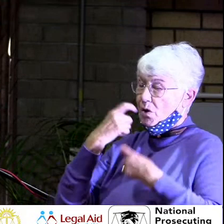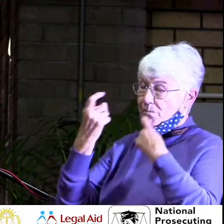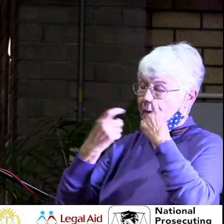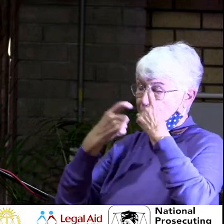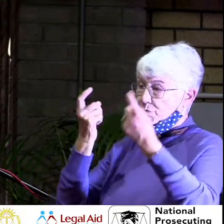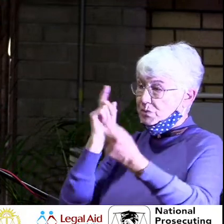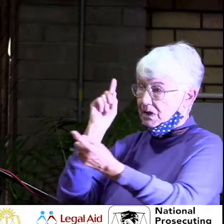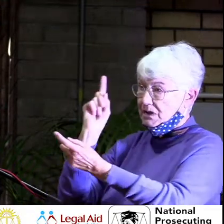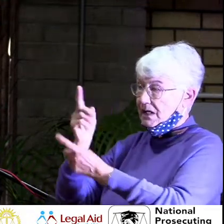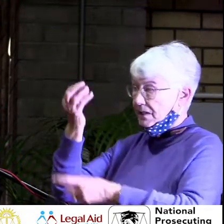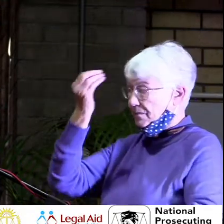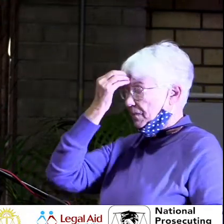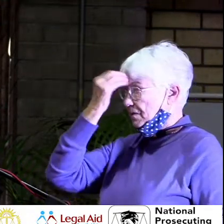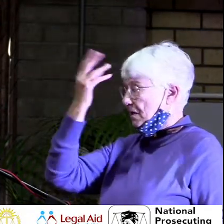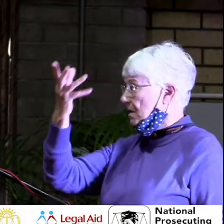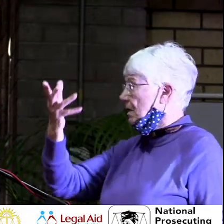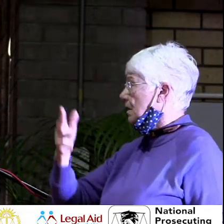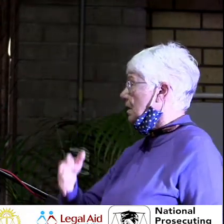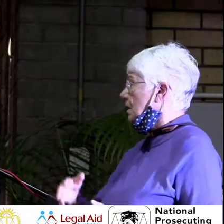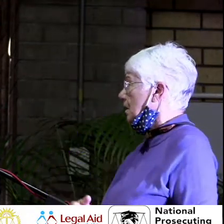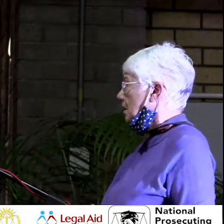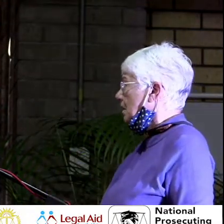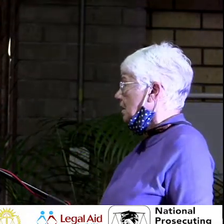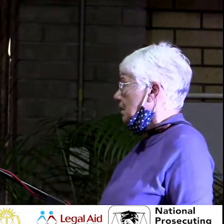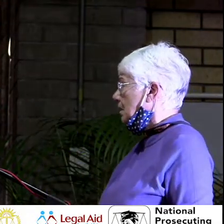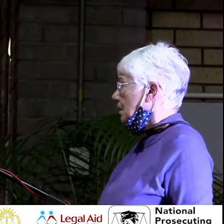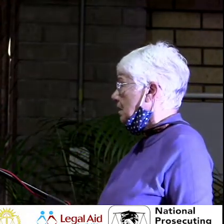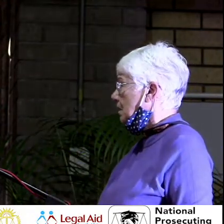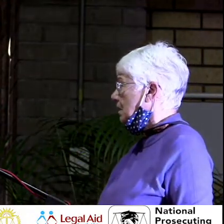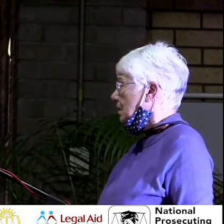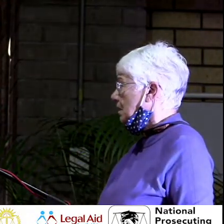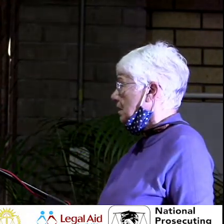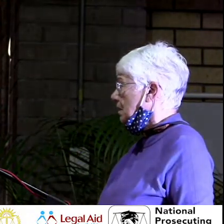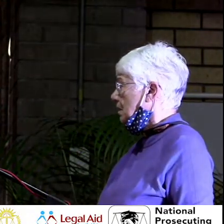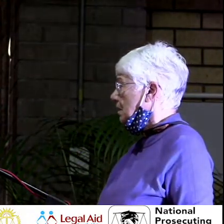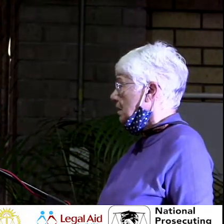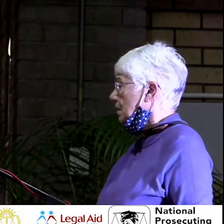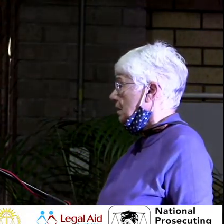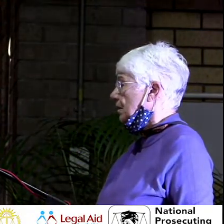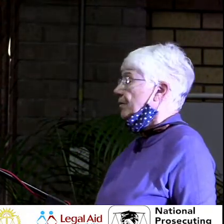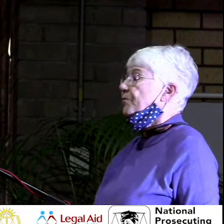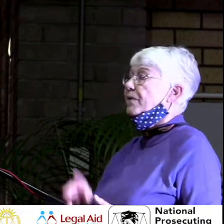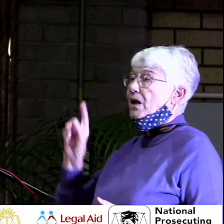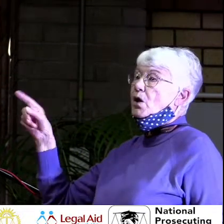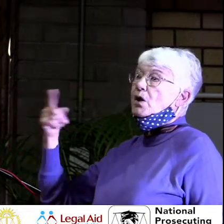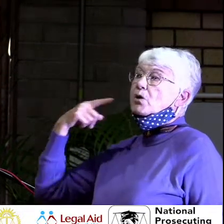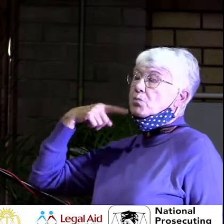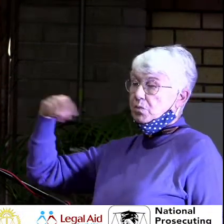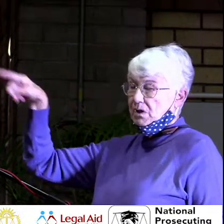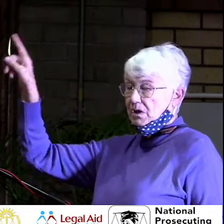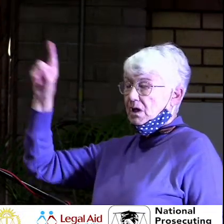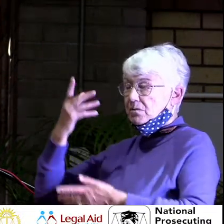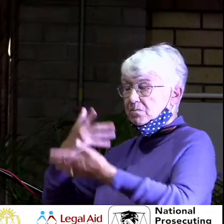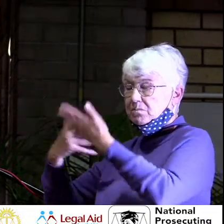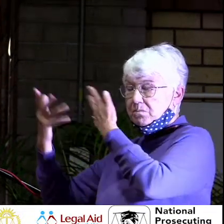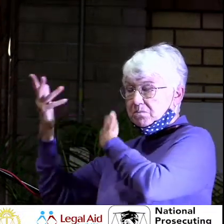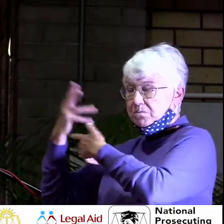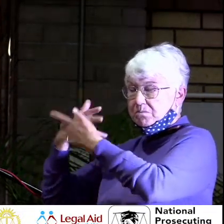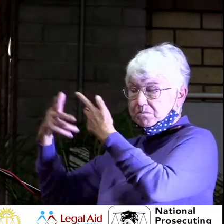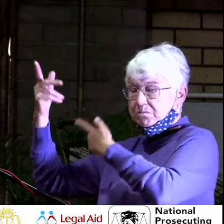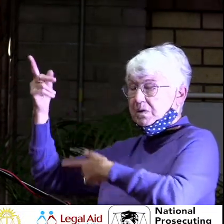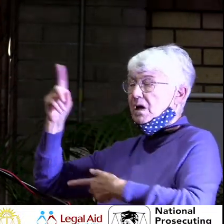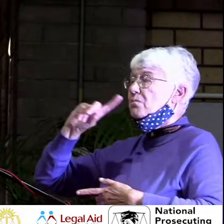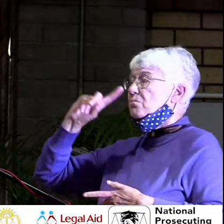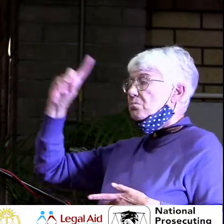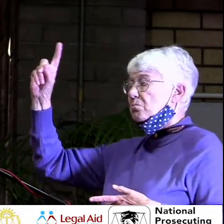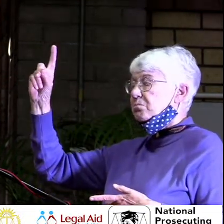just say from my side that I will brief the Minister and the Deputy Minister of Police and the Minister and Deputy